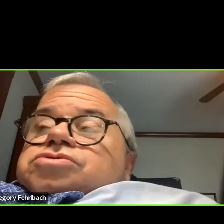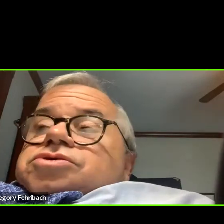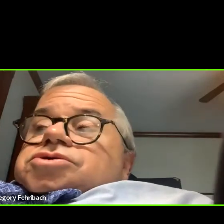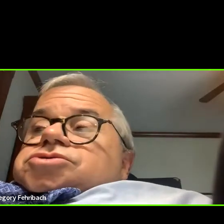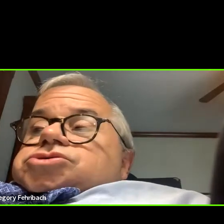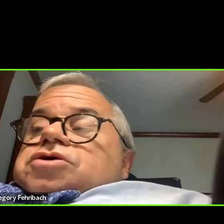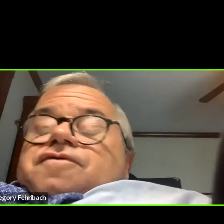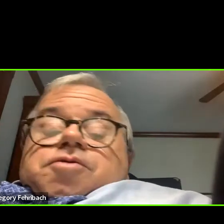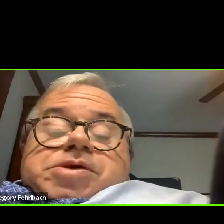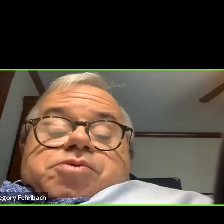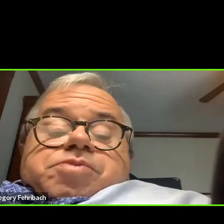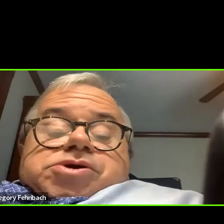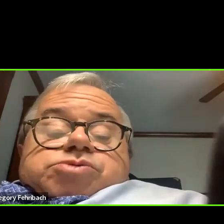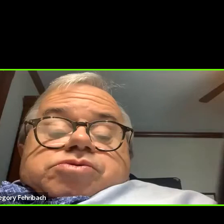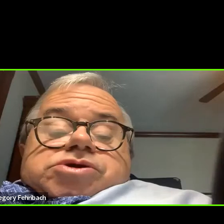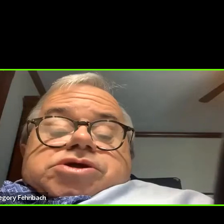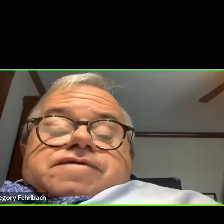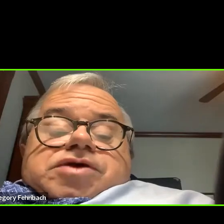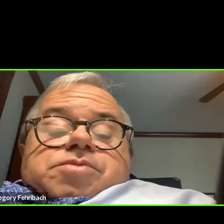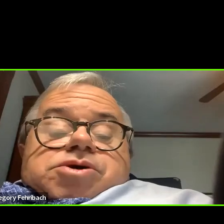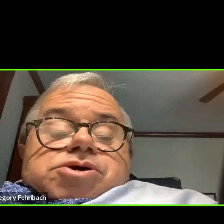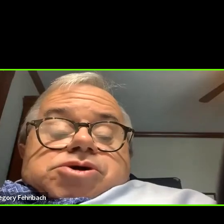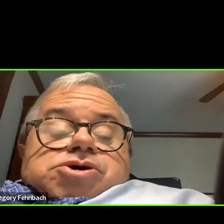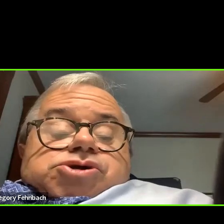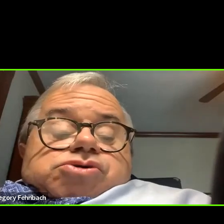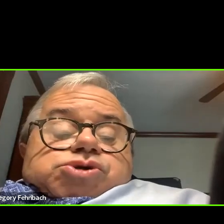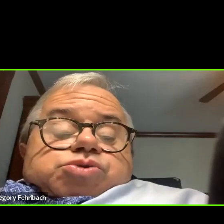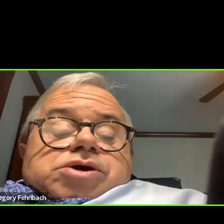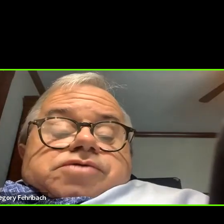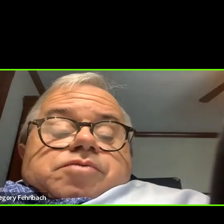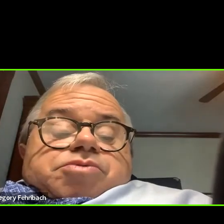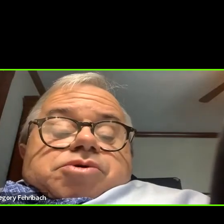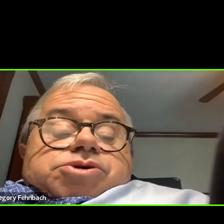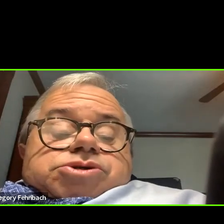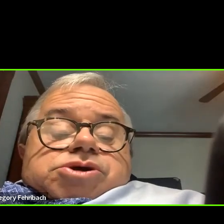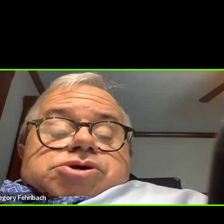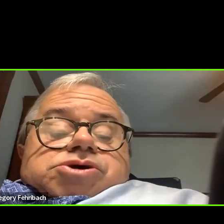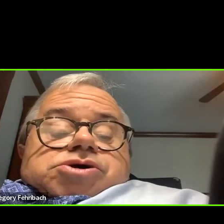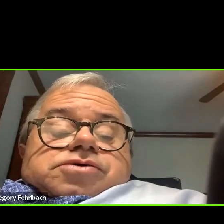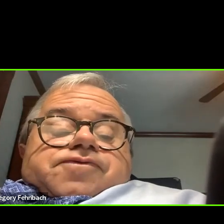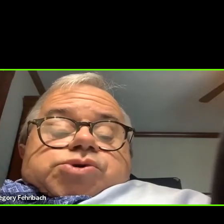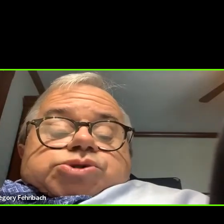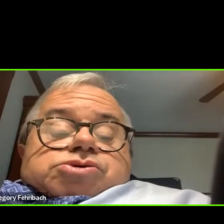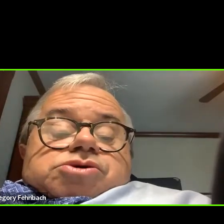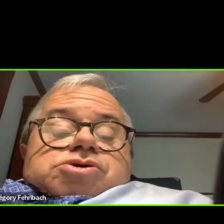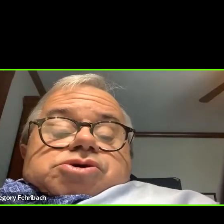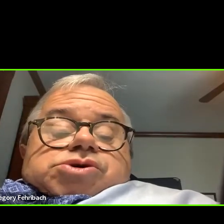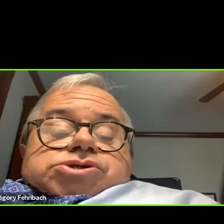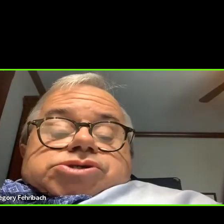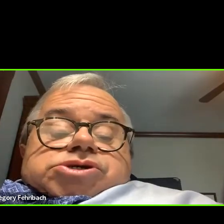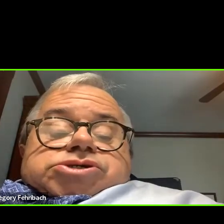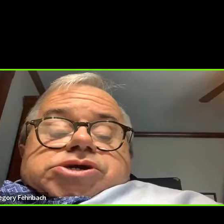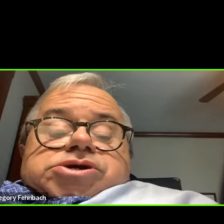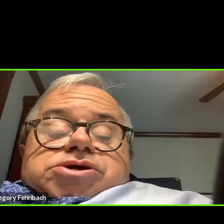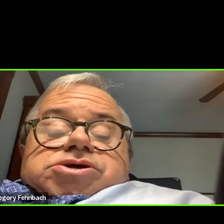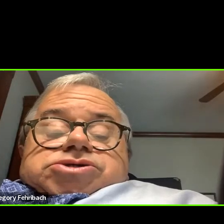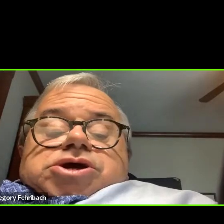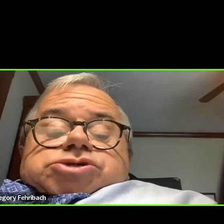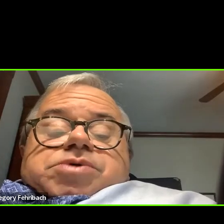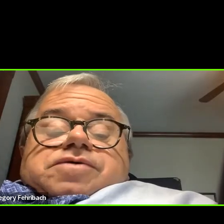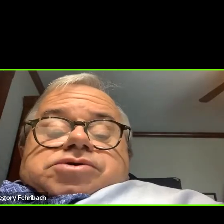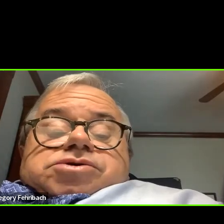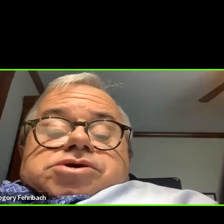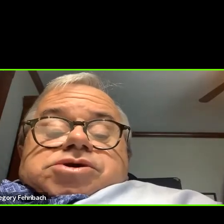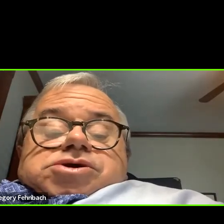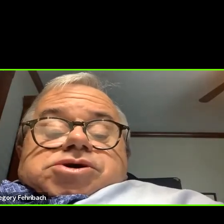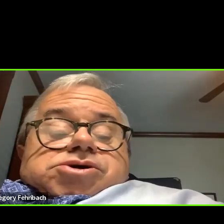want to dissolve our people because we need to give them a huge round of applause. First to Chris Kaczynski,